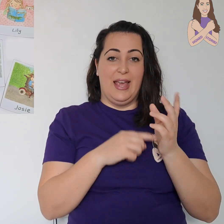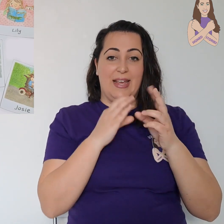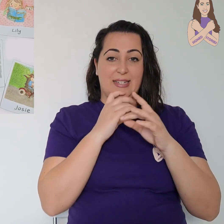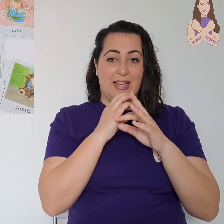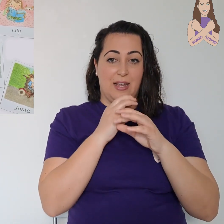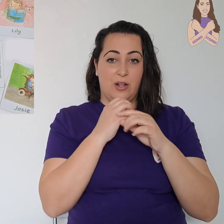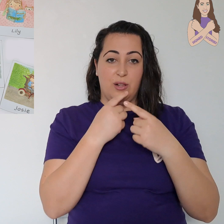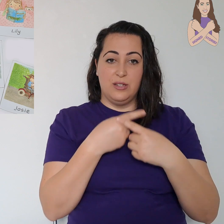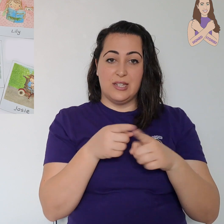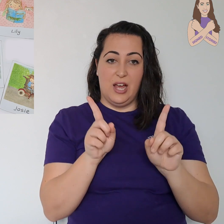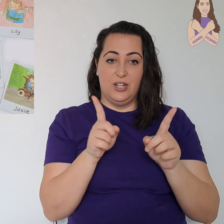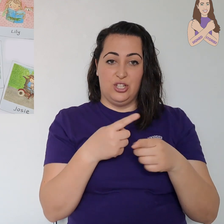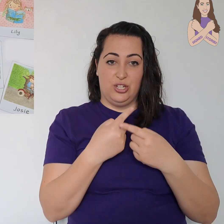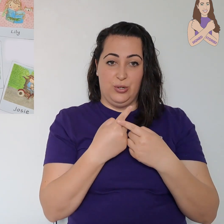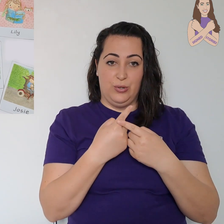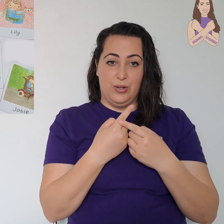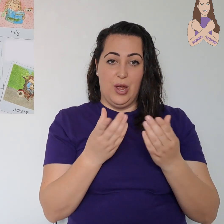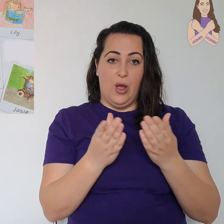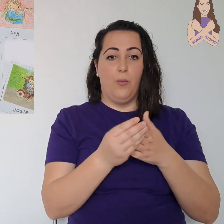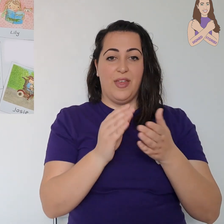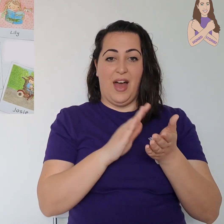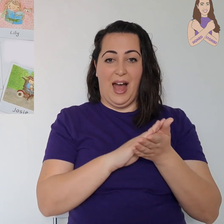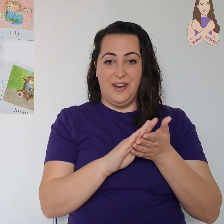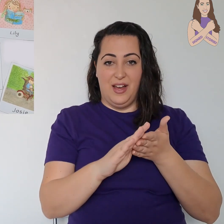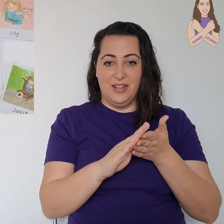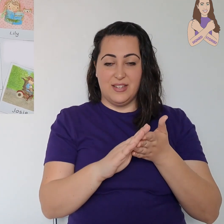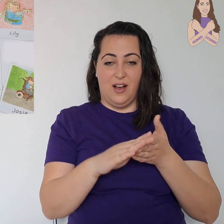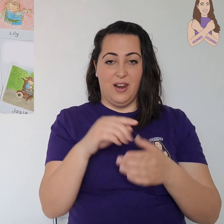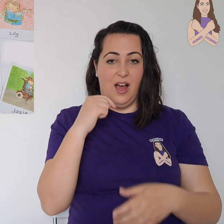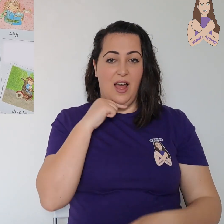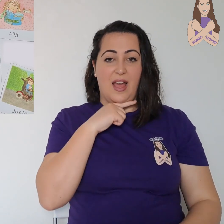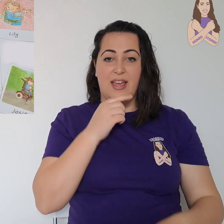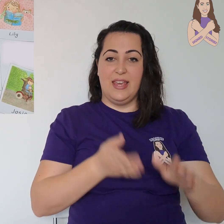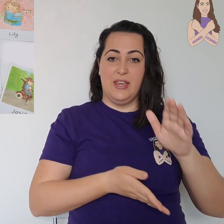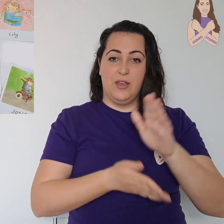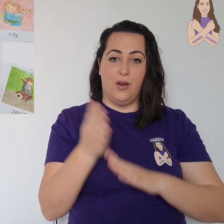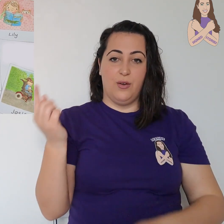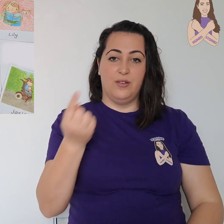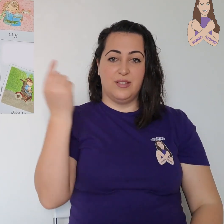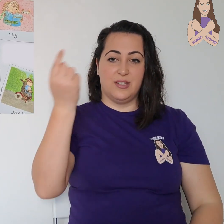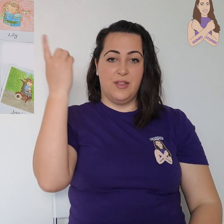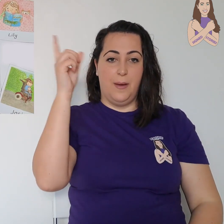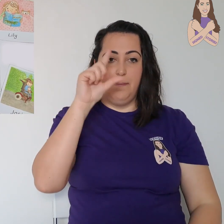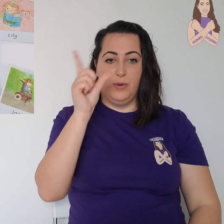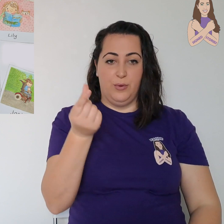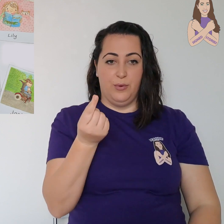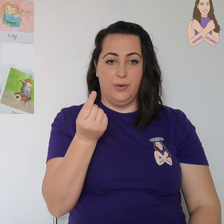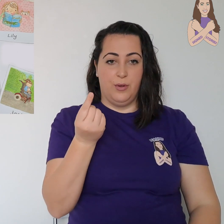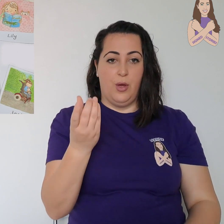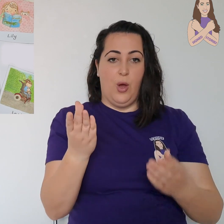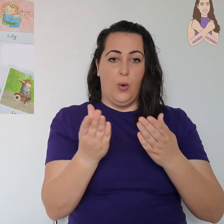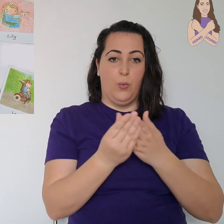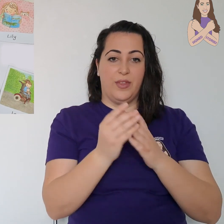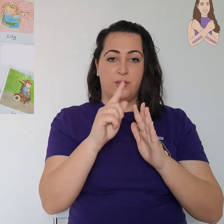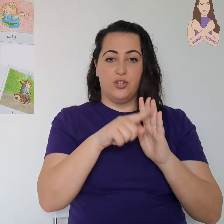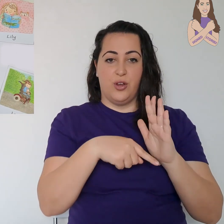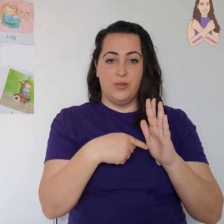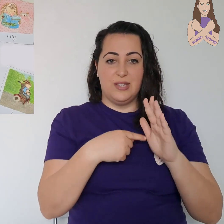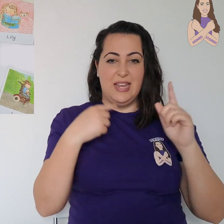he tinkles a tune. With Hannah Hazala, he goes to the moon. With Josie,